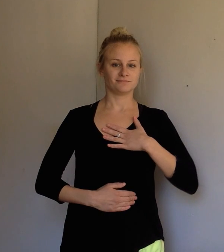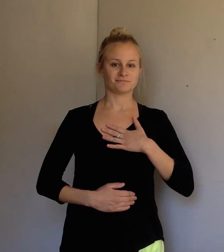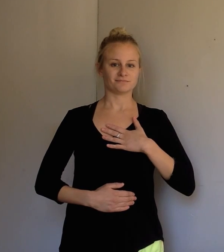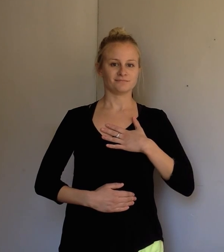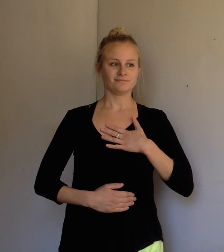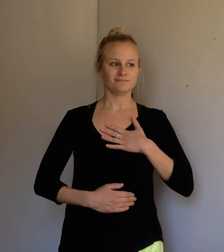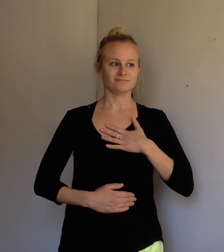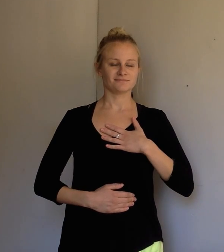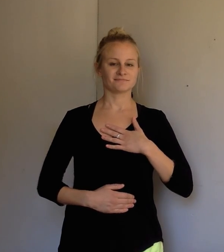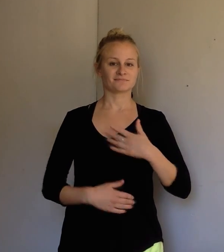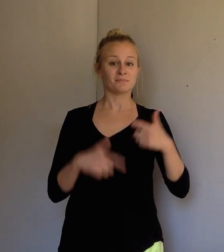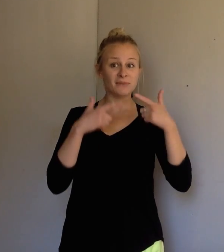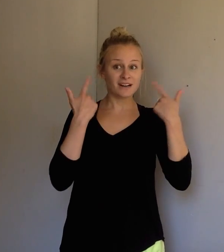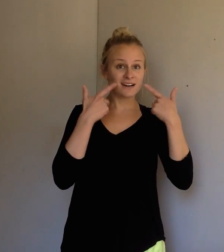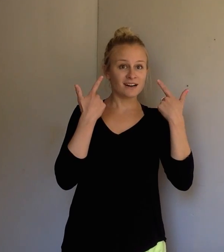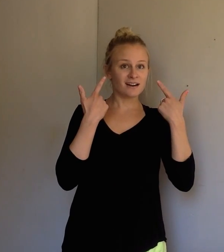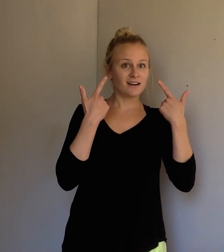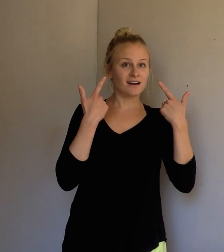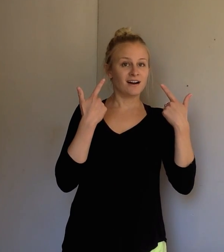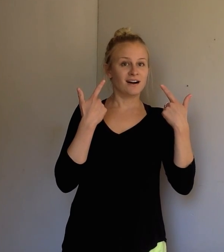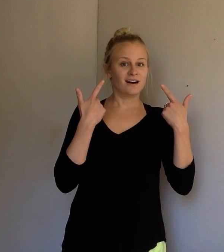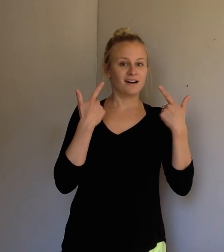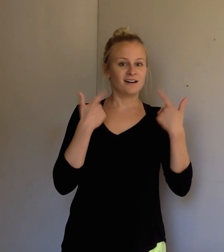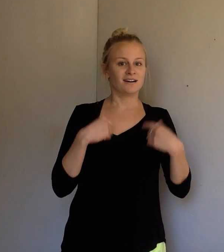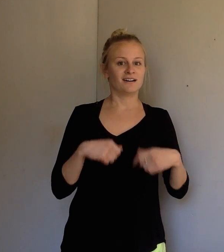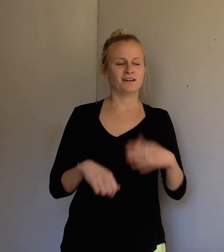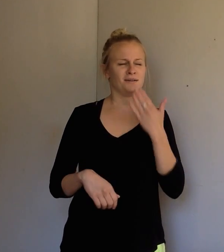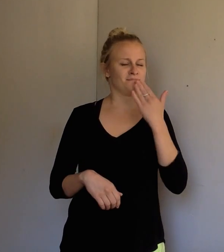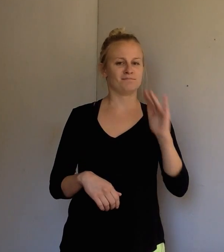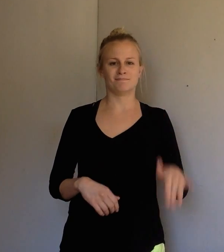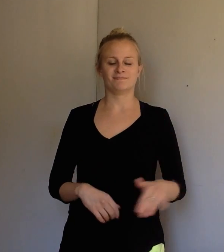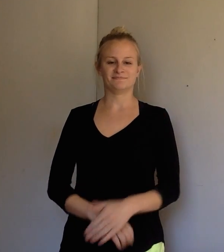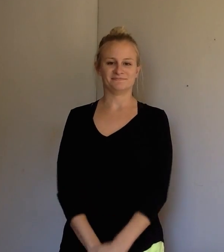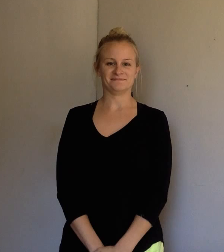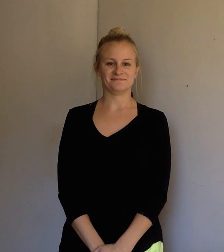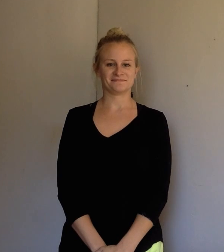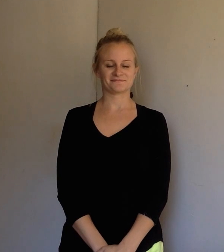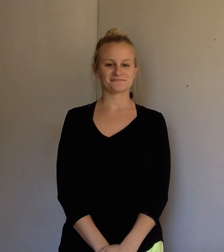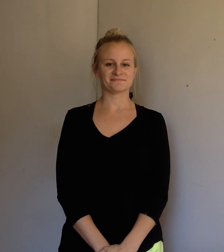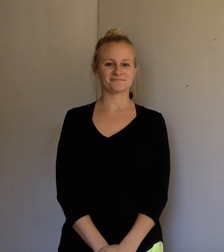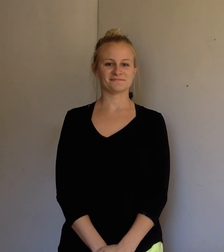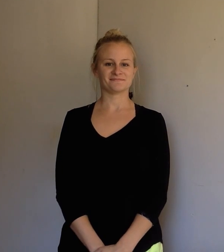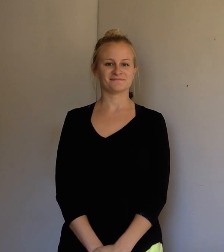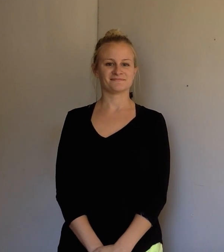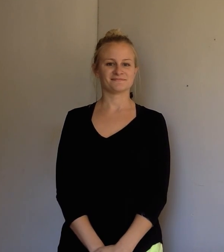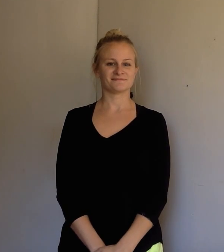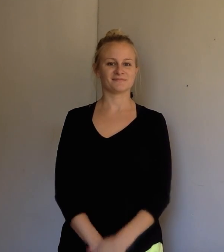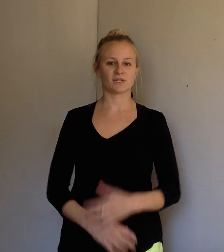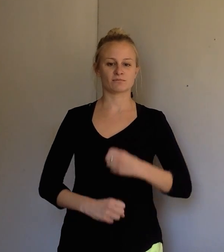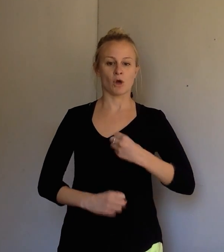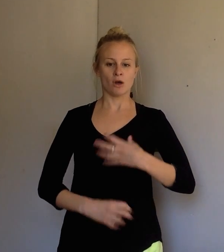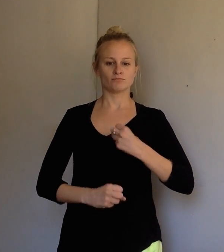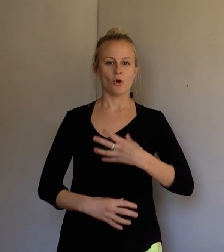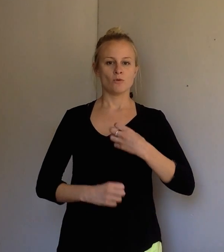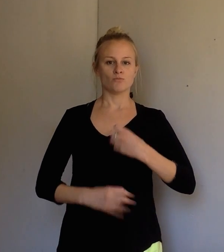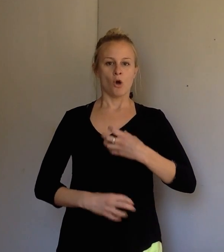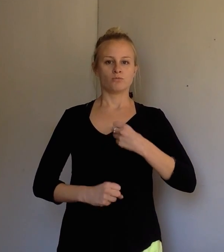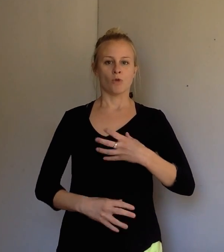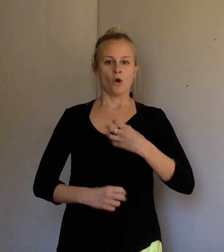same muscles start to contract very regularly, and you get this very marked sort of zigzagging, and that's just squeezing the air out of